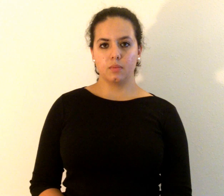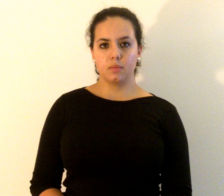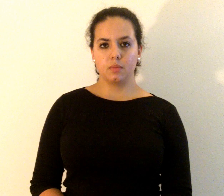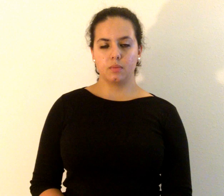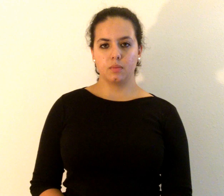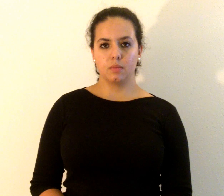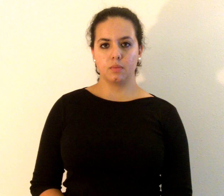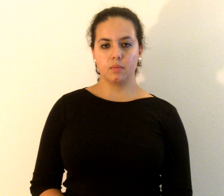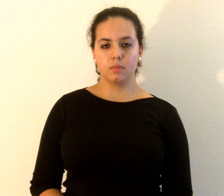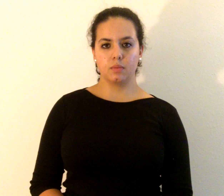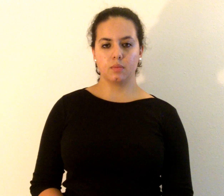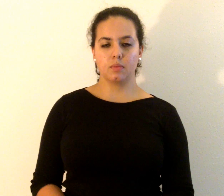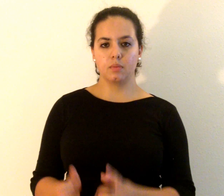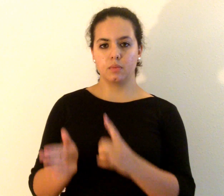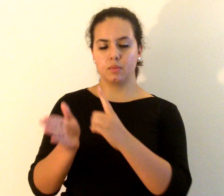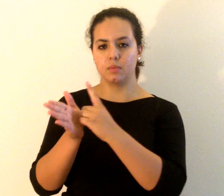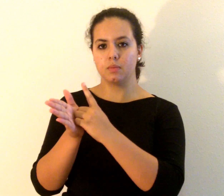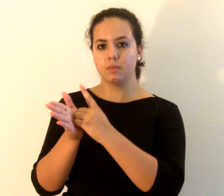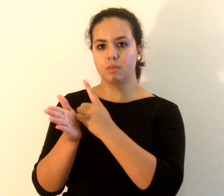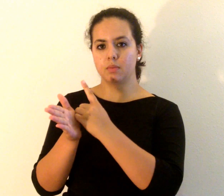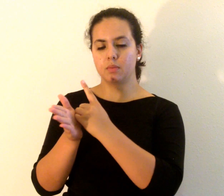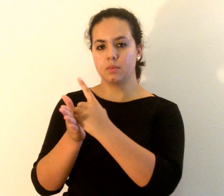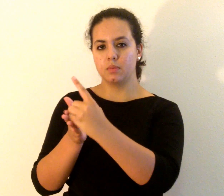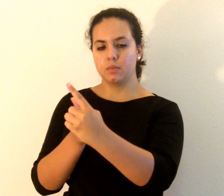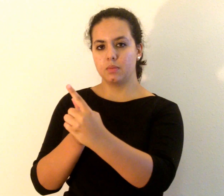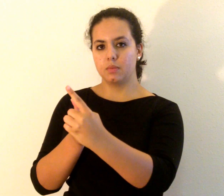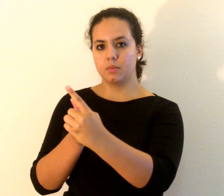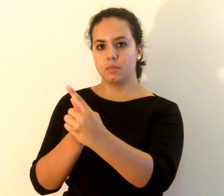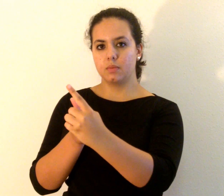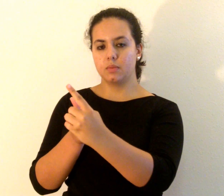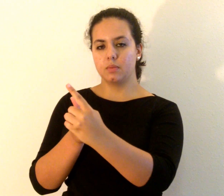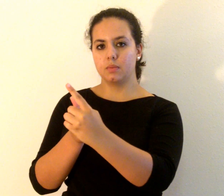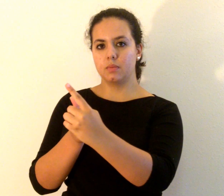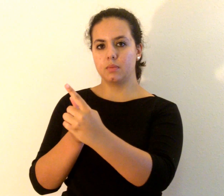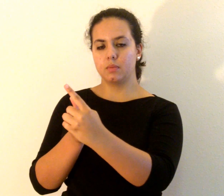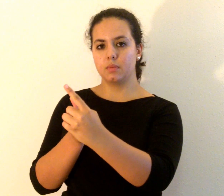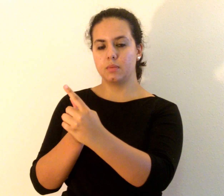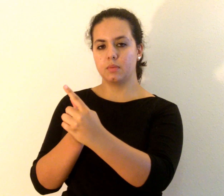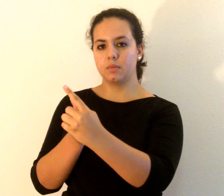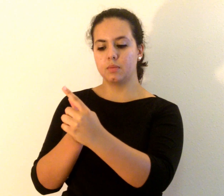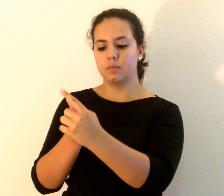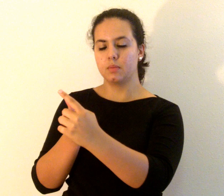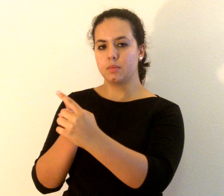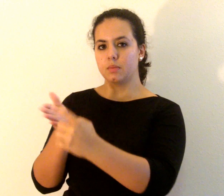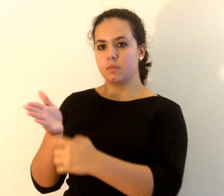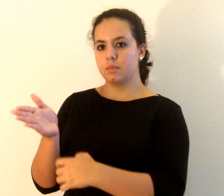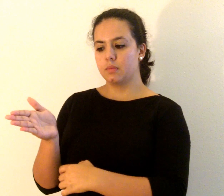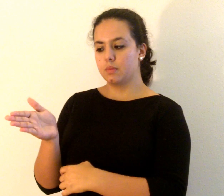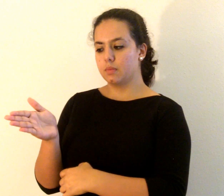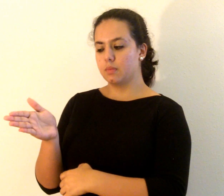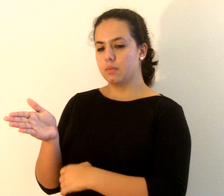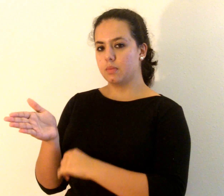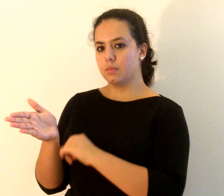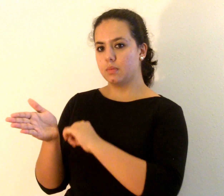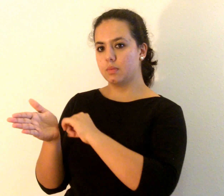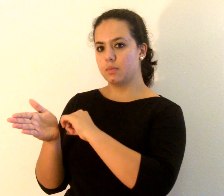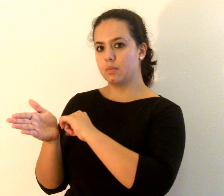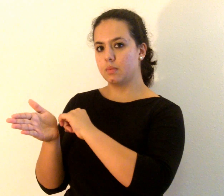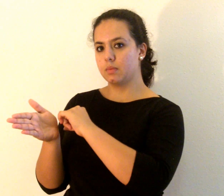The sign for week is week. And the reason that is you can look at your hand and think about that you have